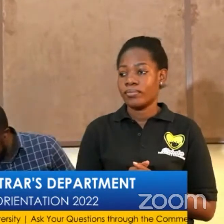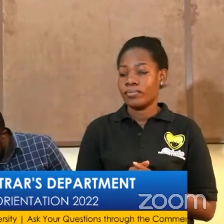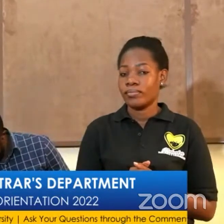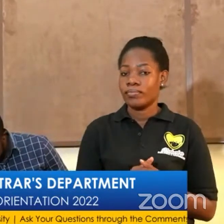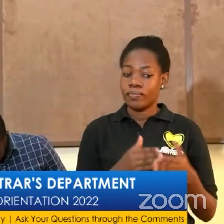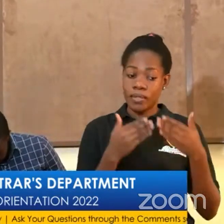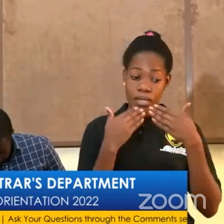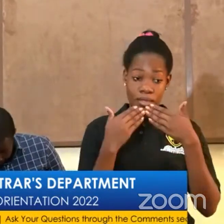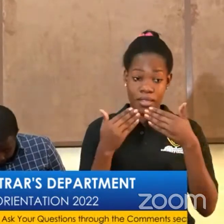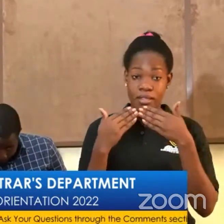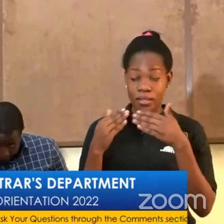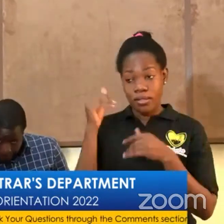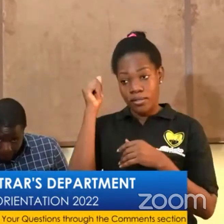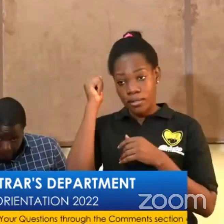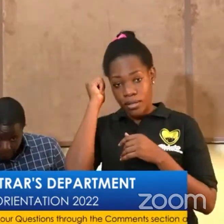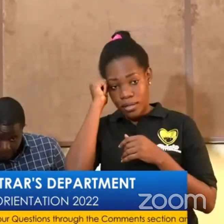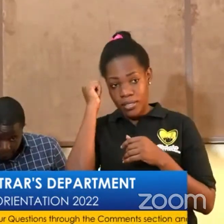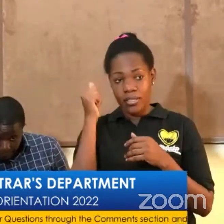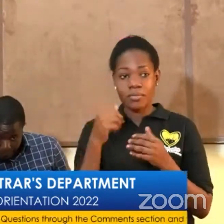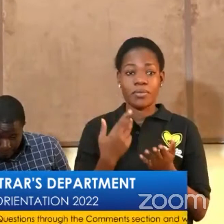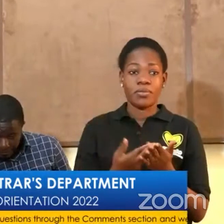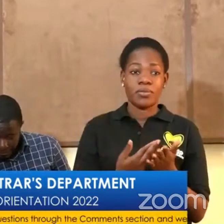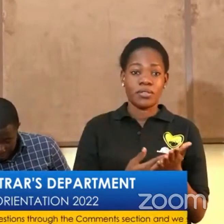Thank you very much, Academic Registrar.